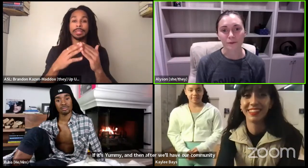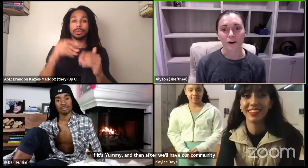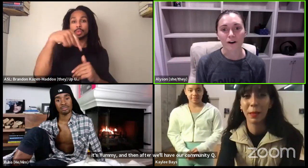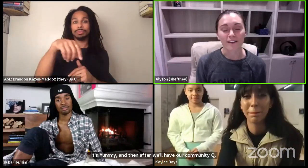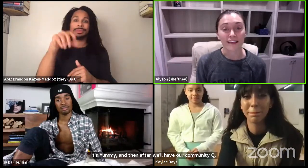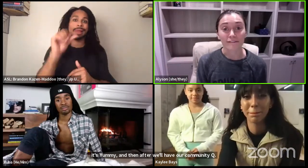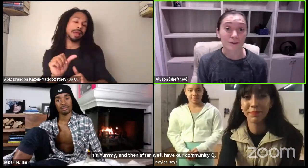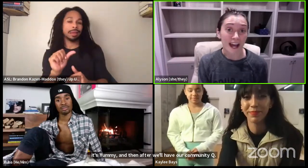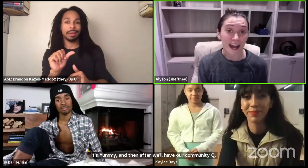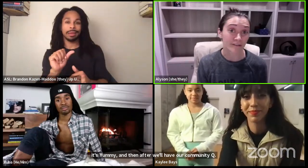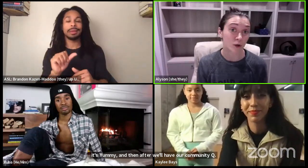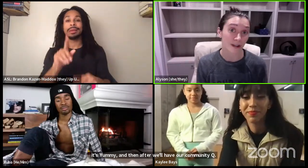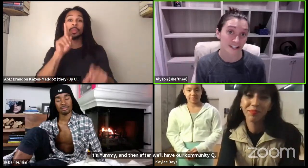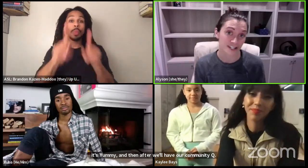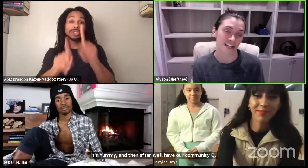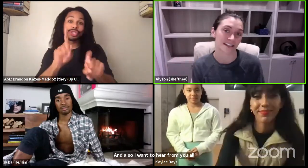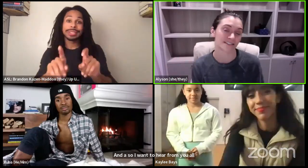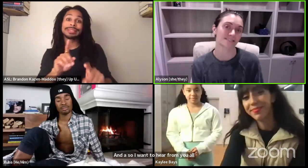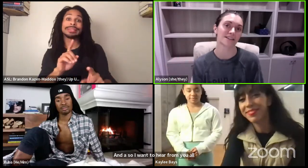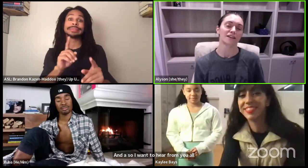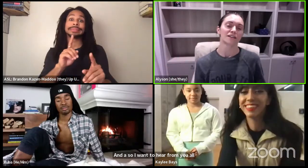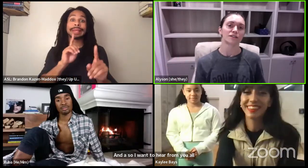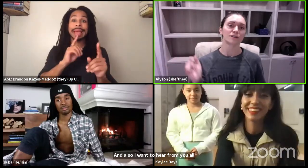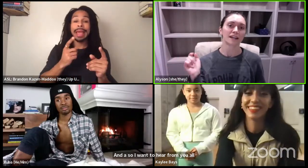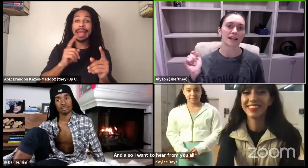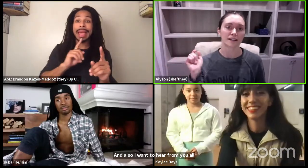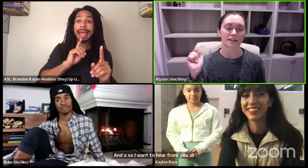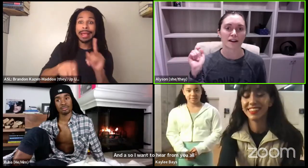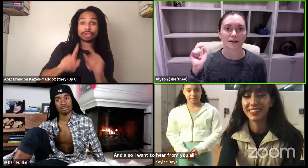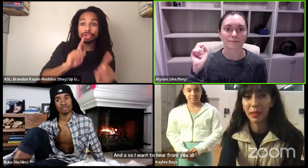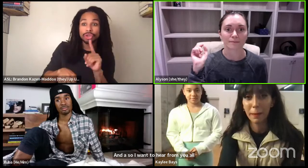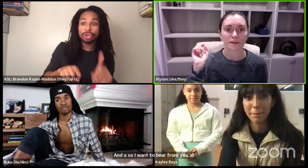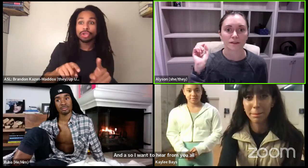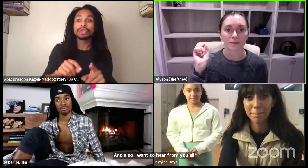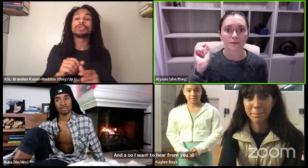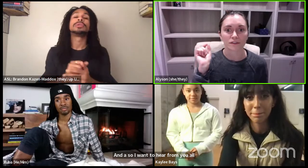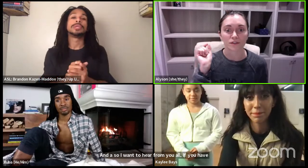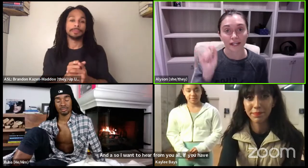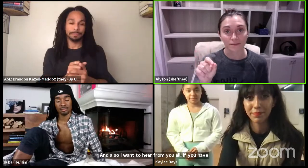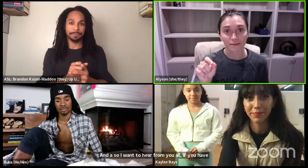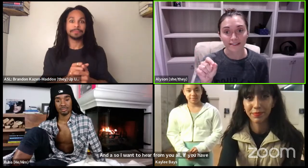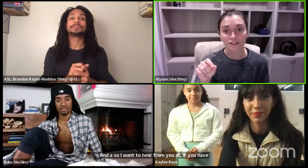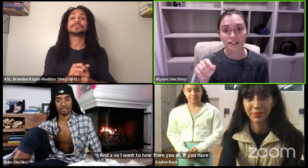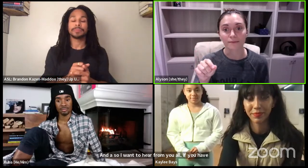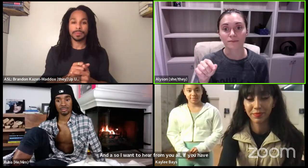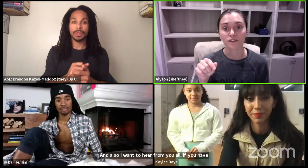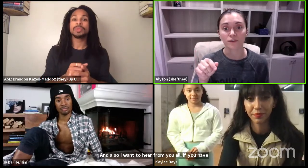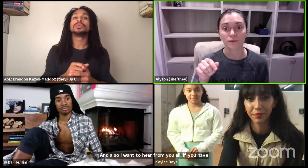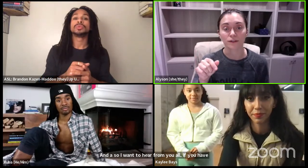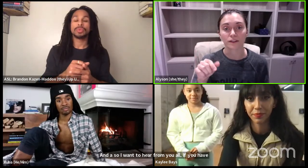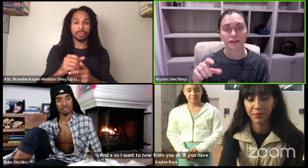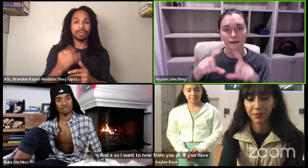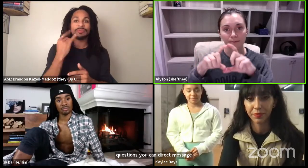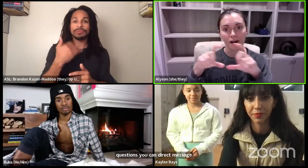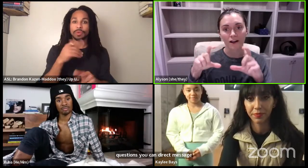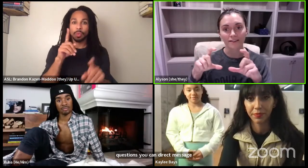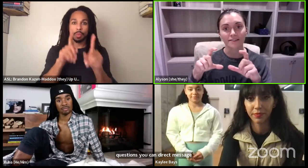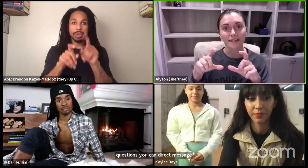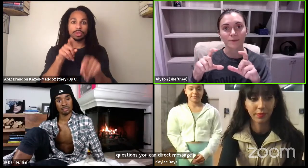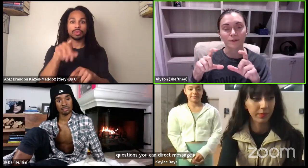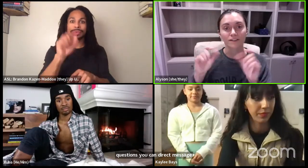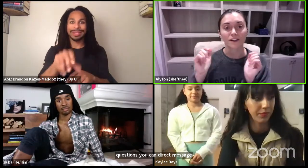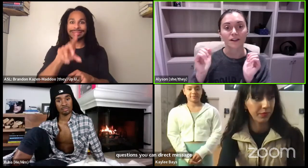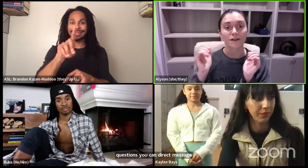hear from you all. If you have questions, you can direct message them to the